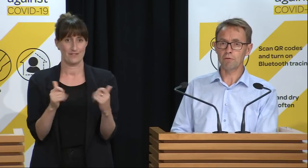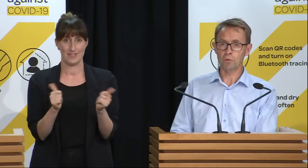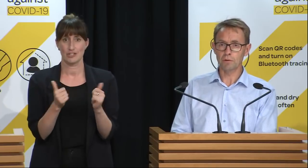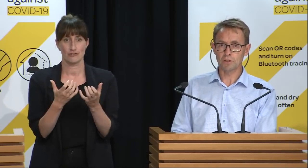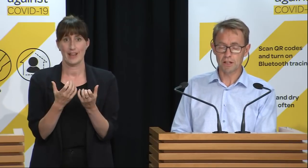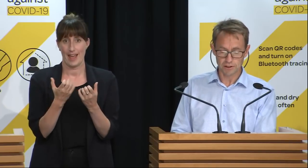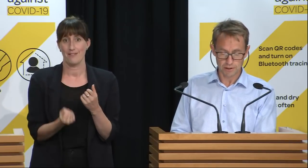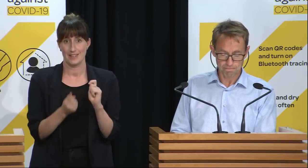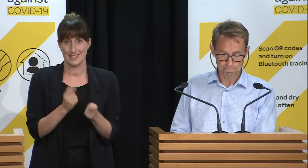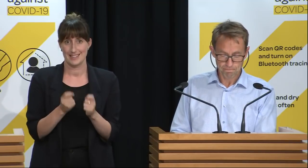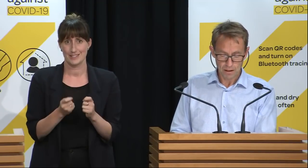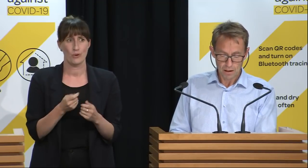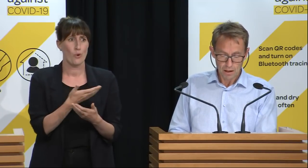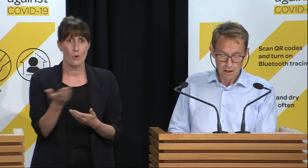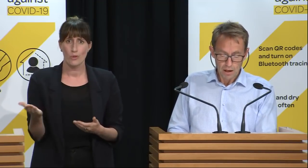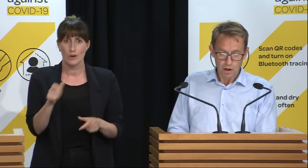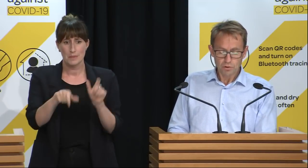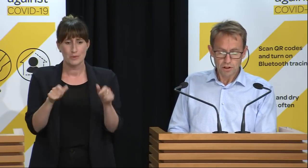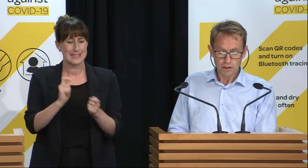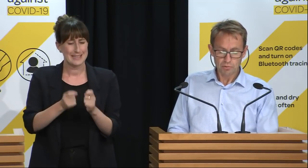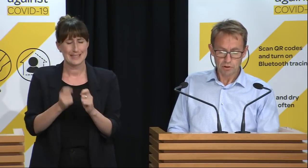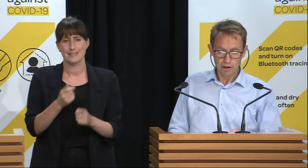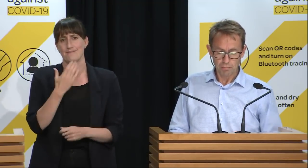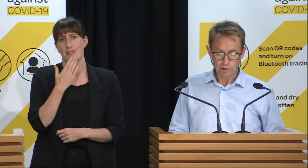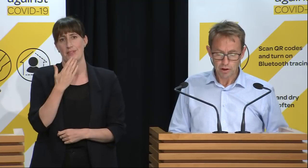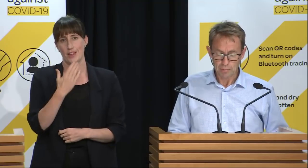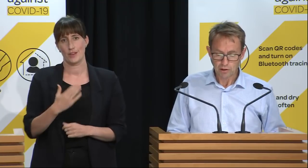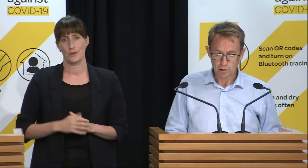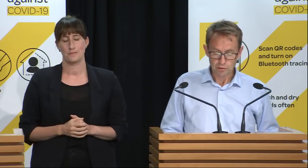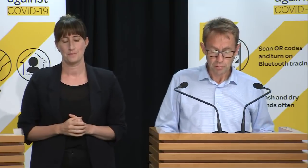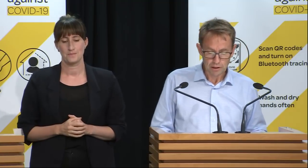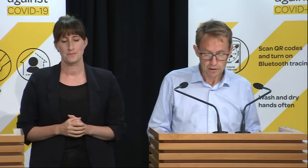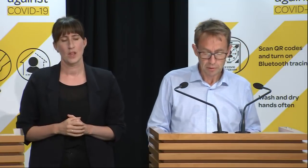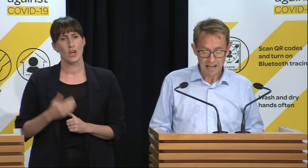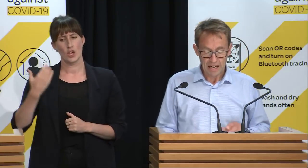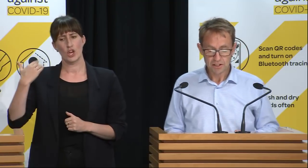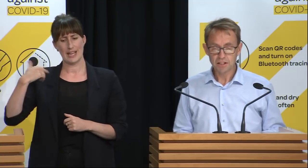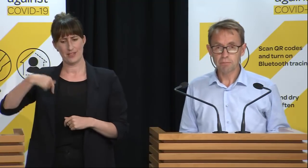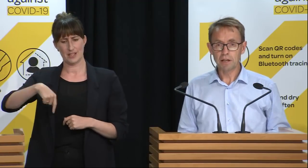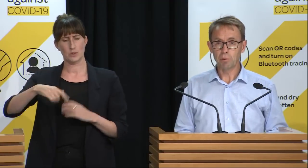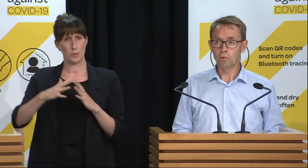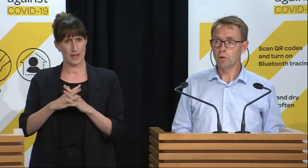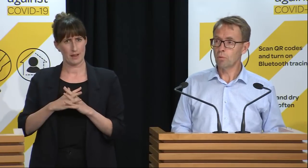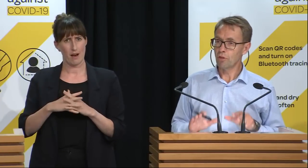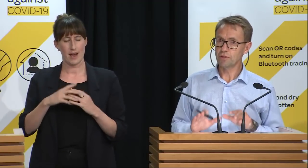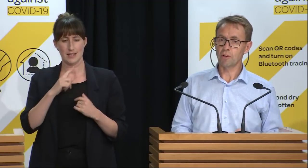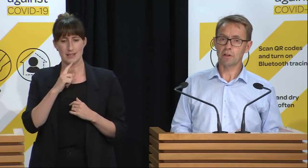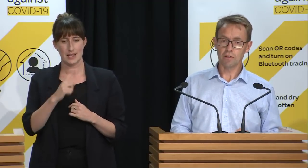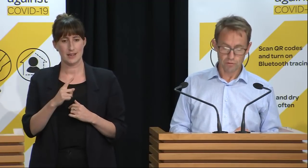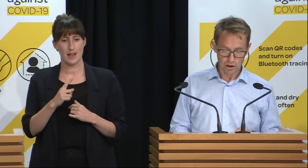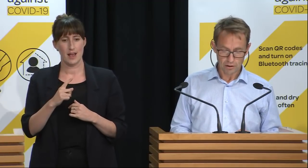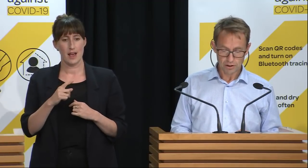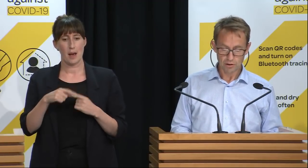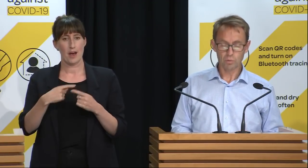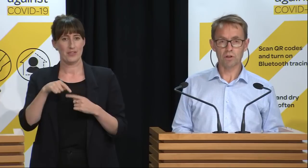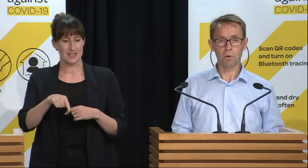who came forward and was tested. I'd also like to reiterate the point I made earlier in the week that we are seeing people with this variant